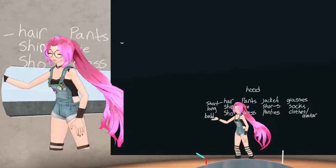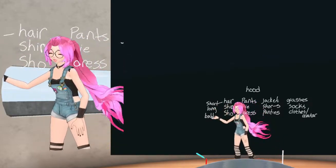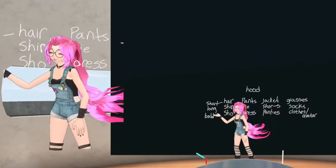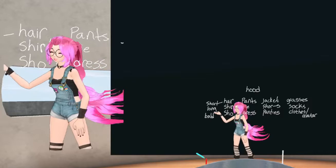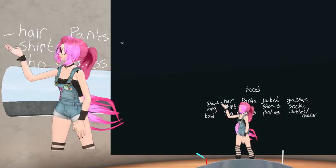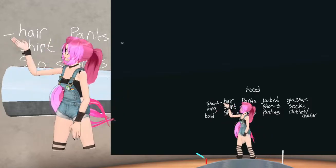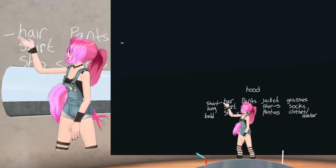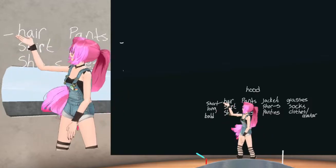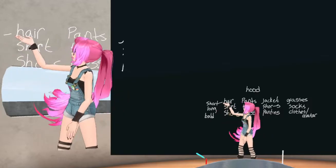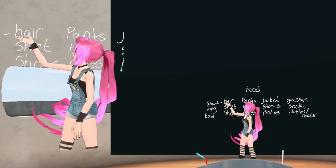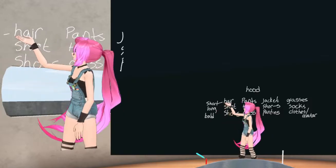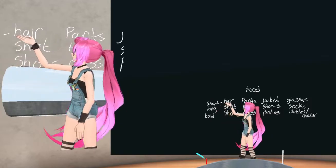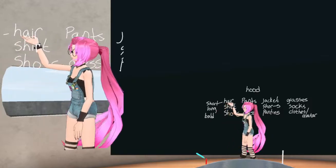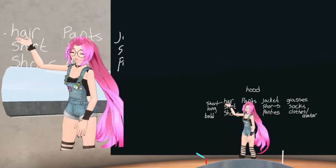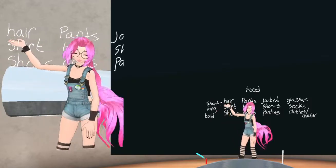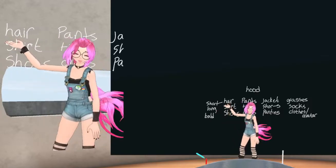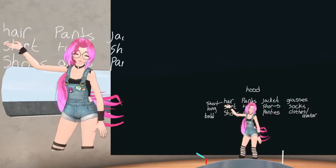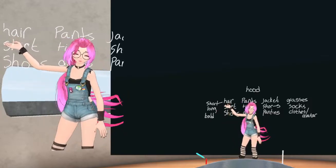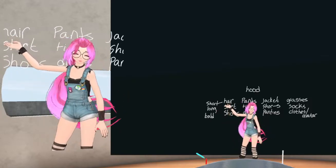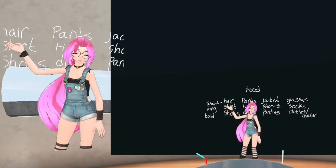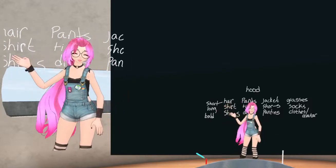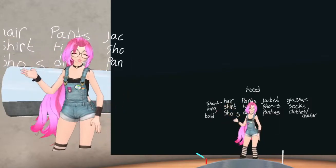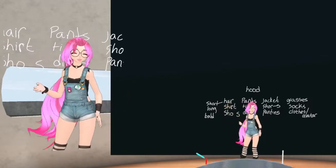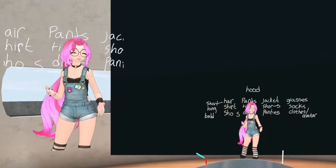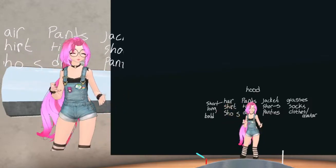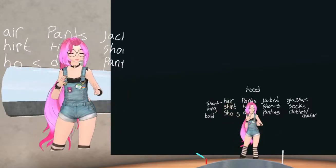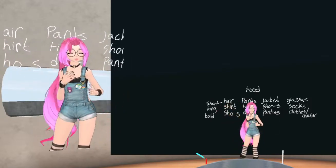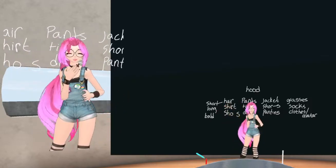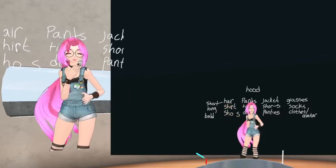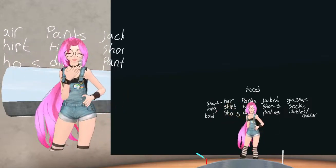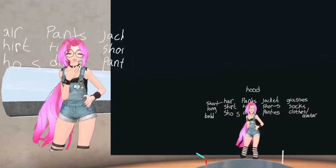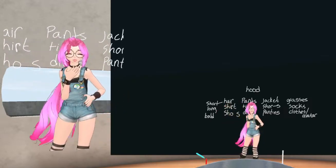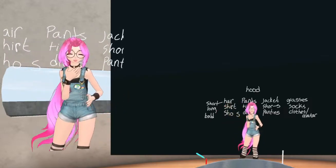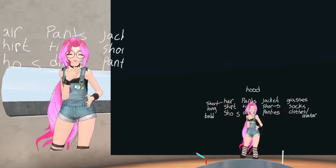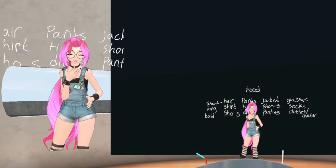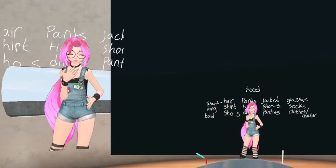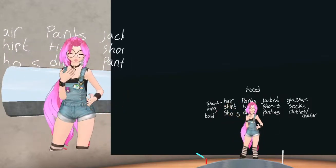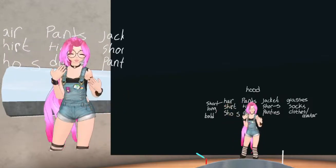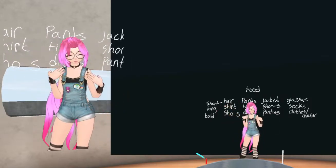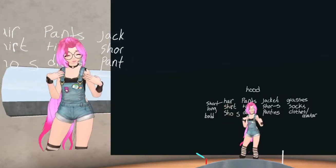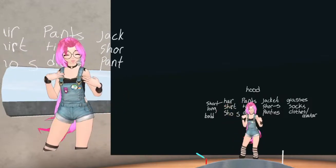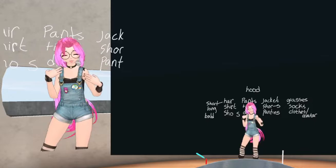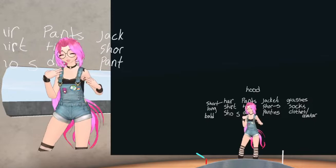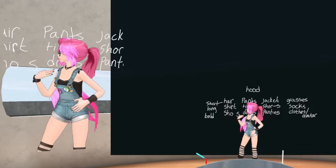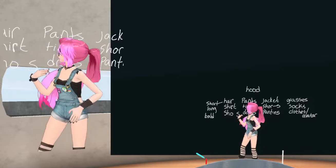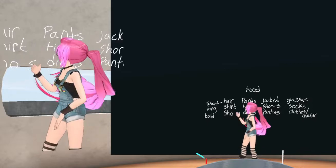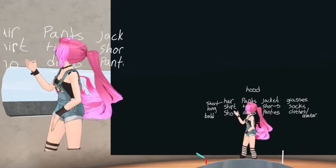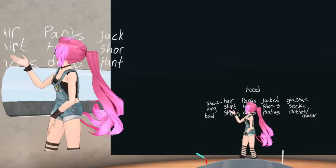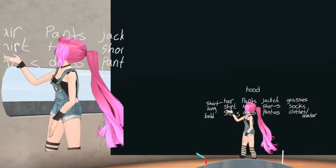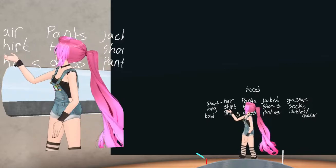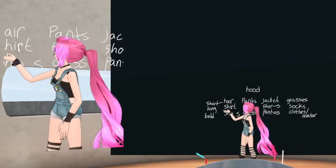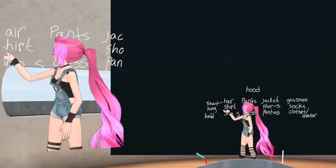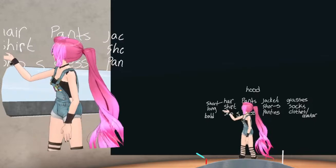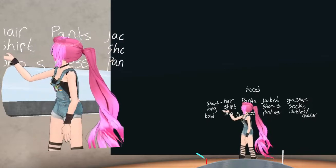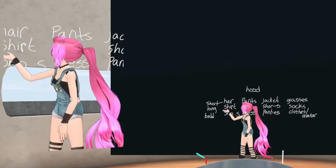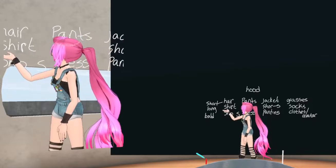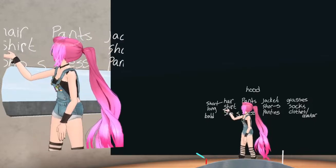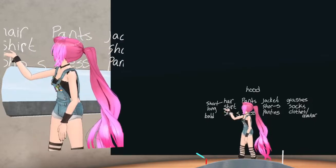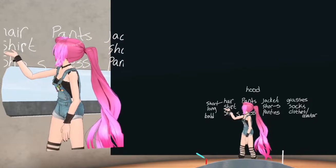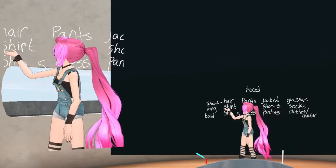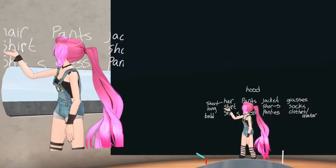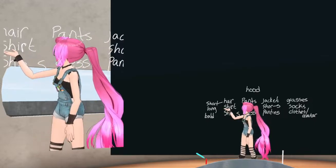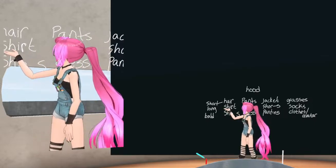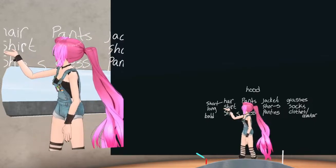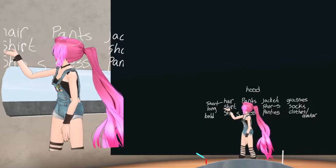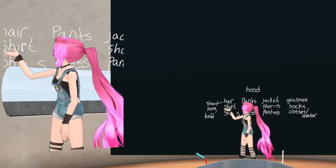and bald, right? So if I want to say, so you can just describe somebody the color of their hair now and how long their hair is. But let's say you